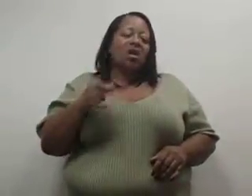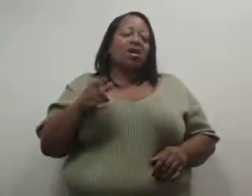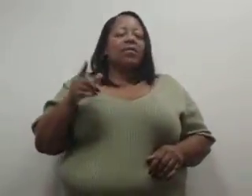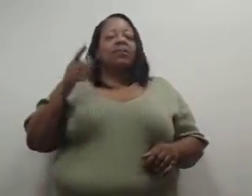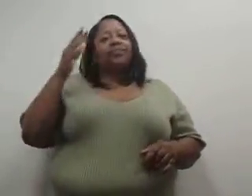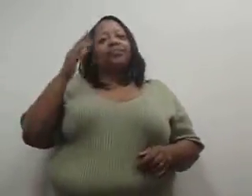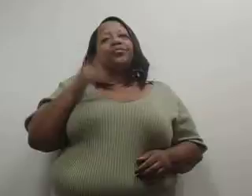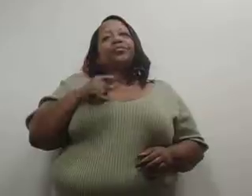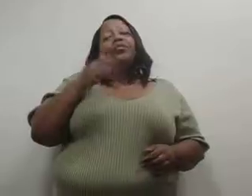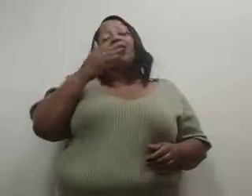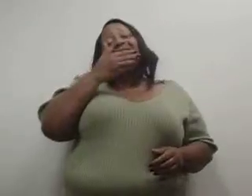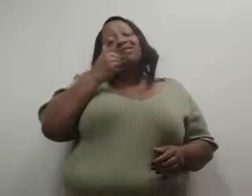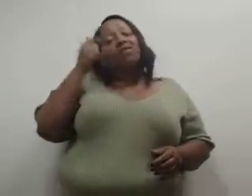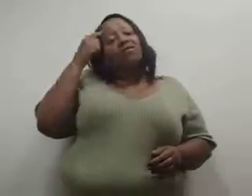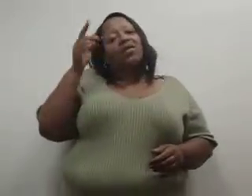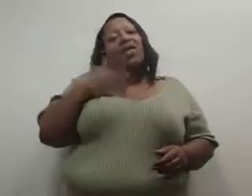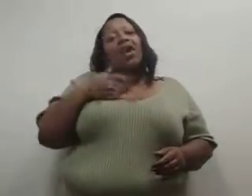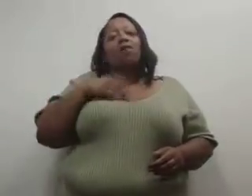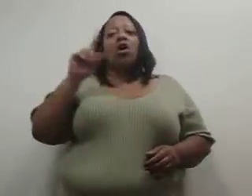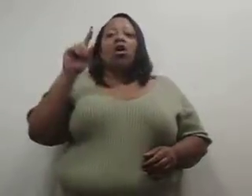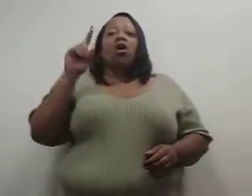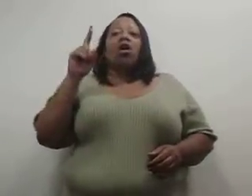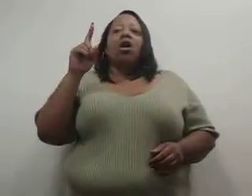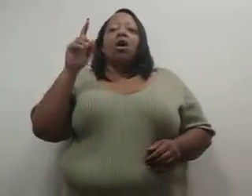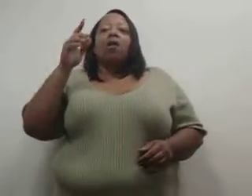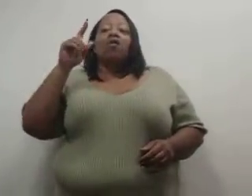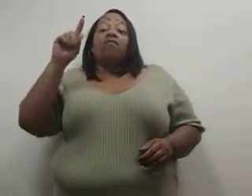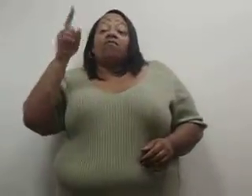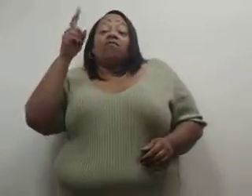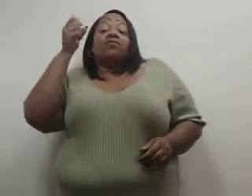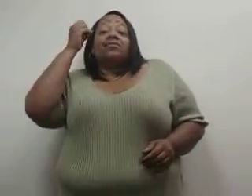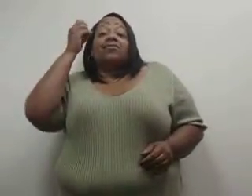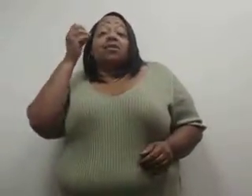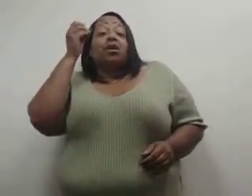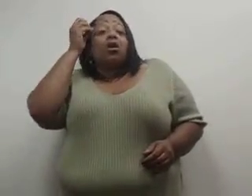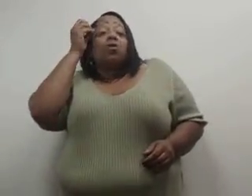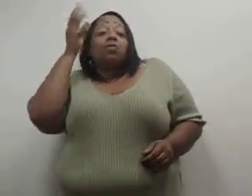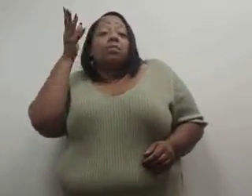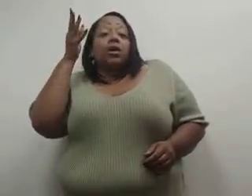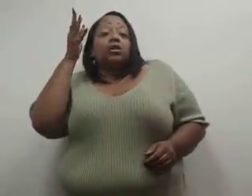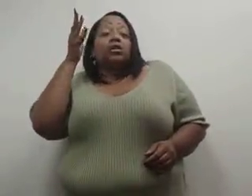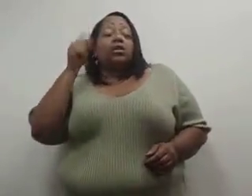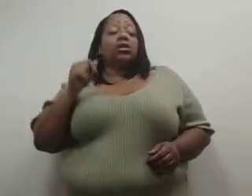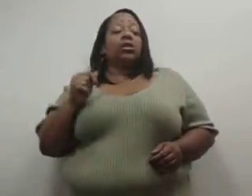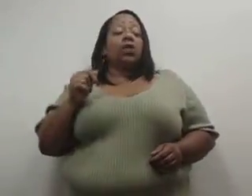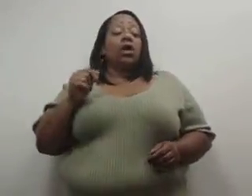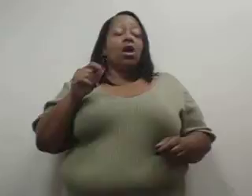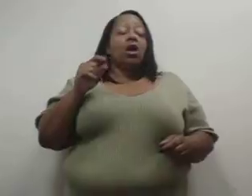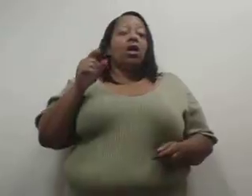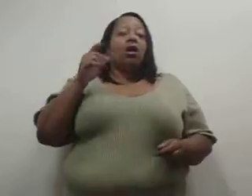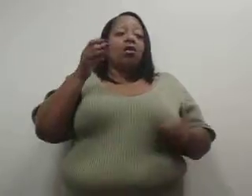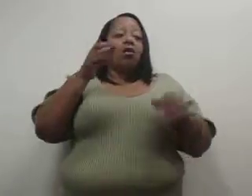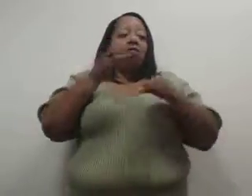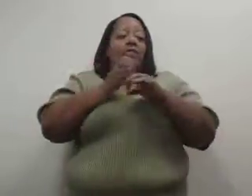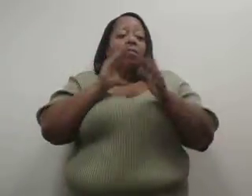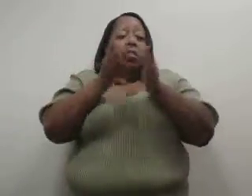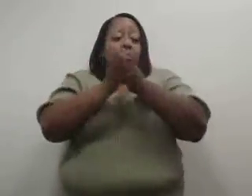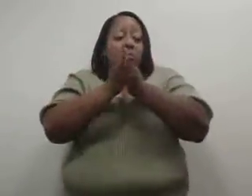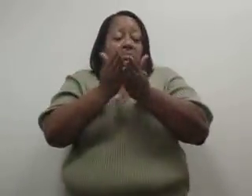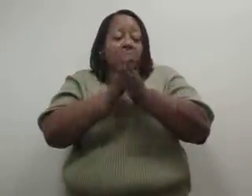and to realize that there is quality information on some of these issues that they're reading about in their books, that they are real issues that people are writing